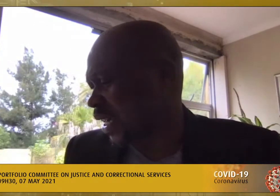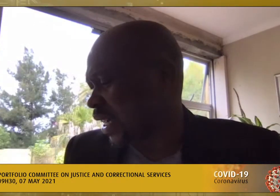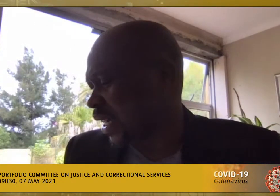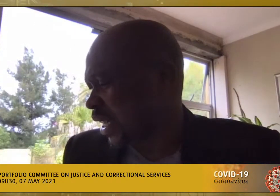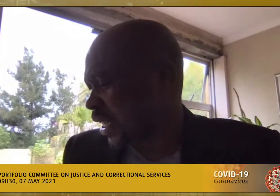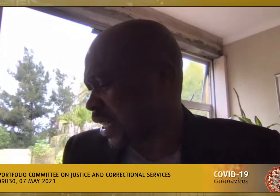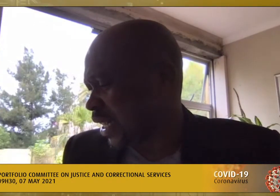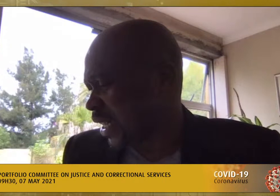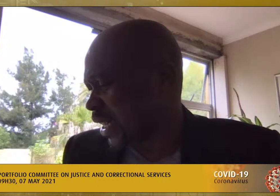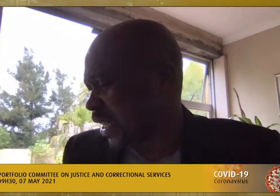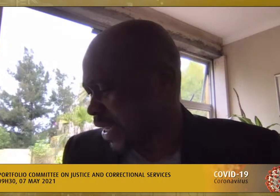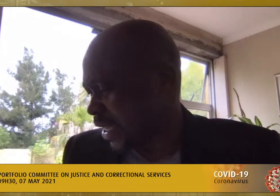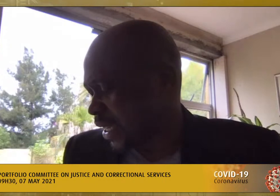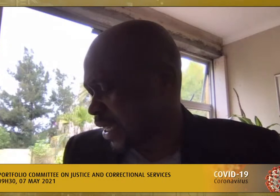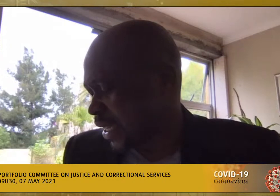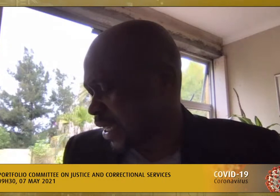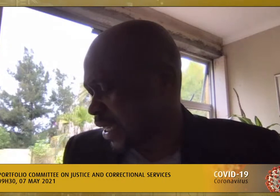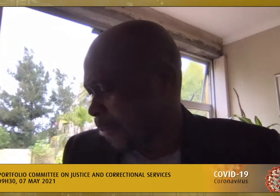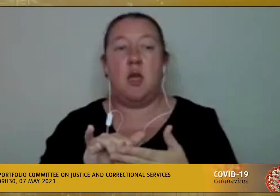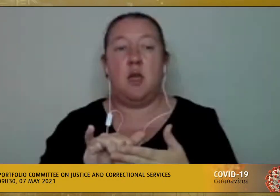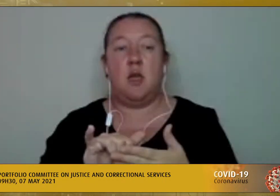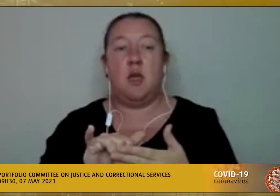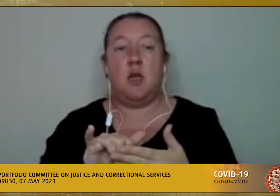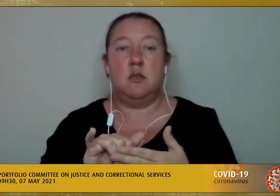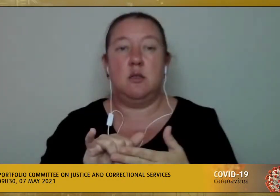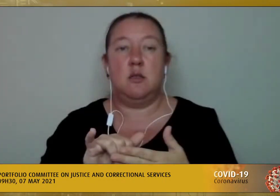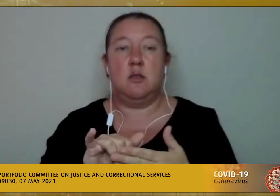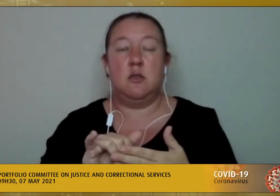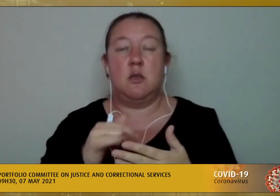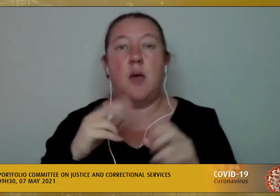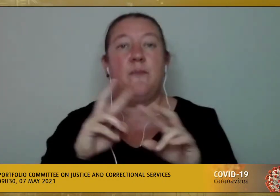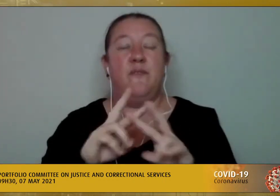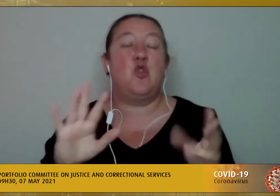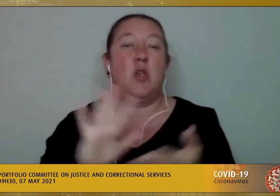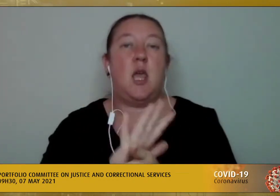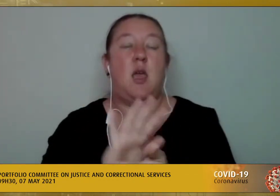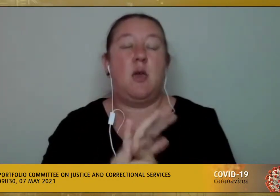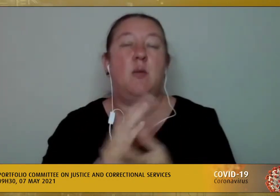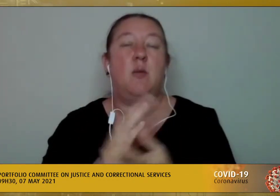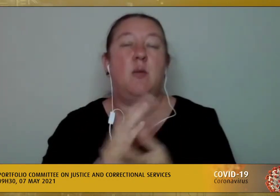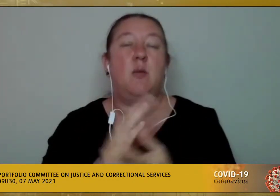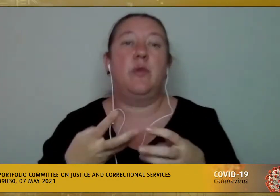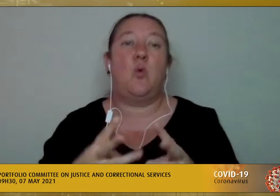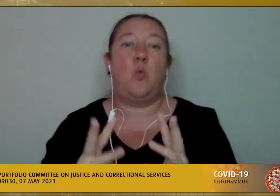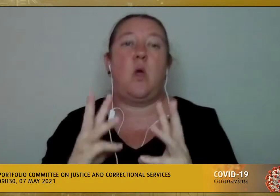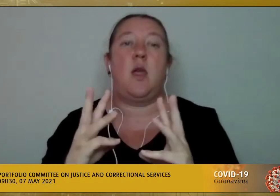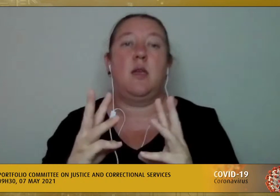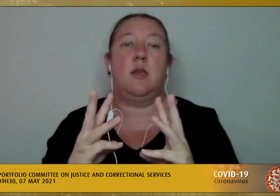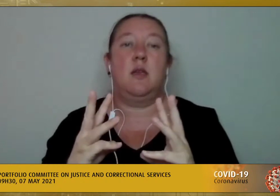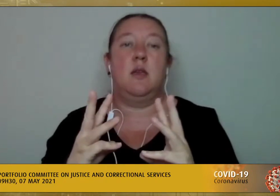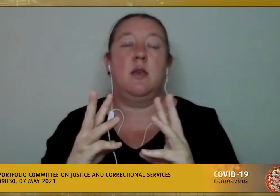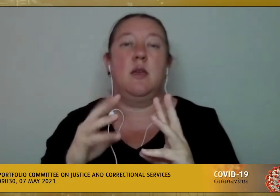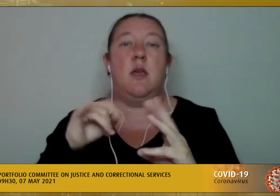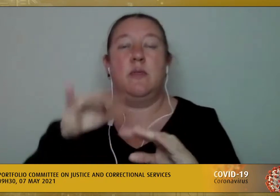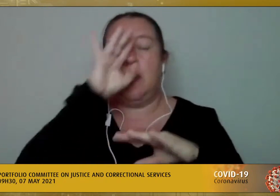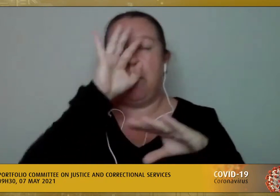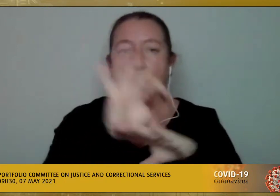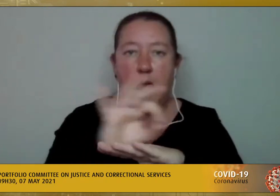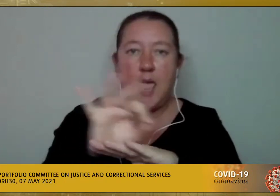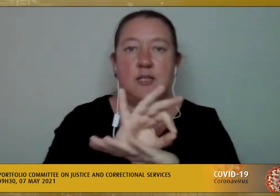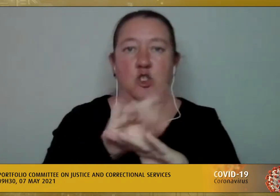chair that I I'm very happy with the way the the plans